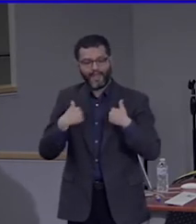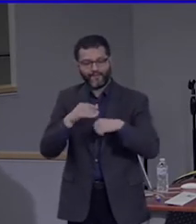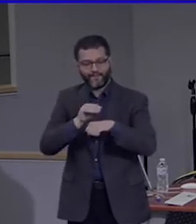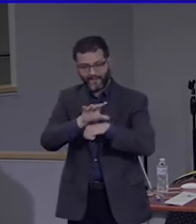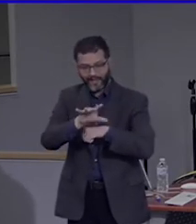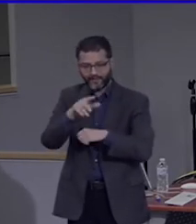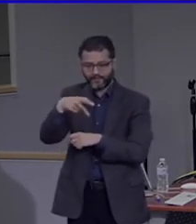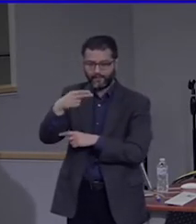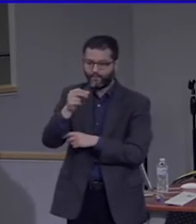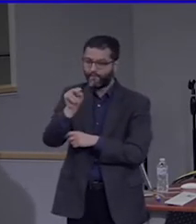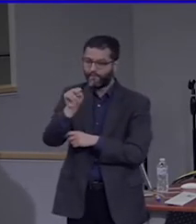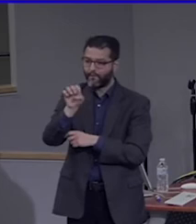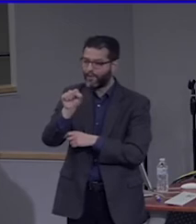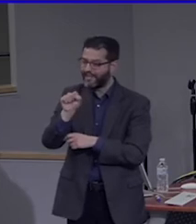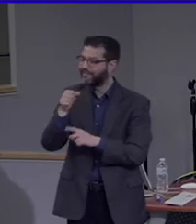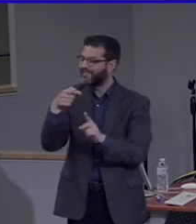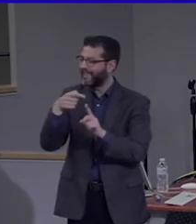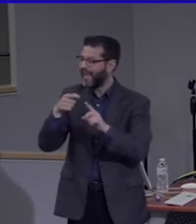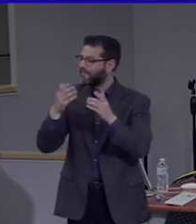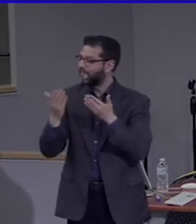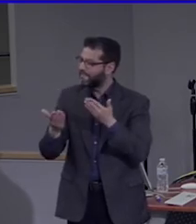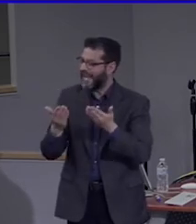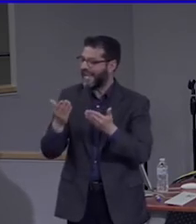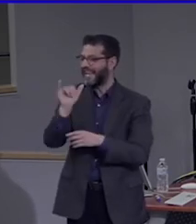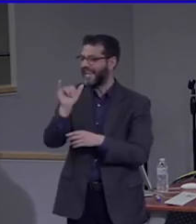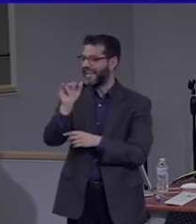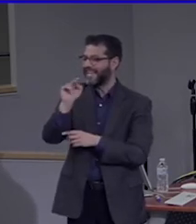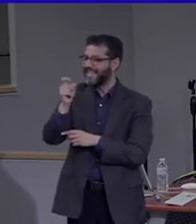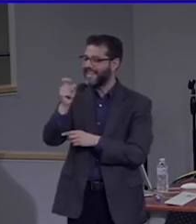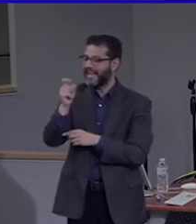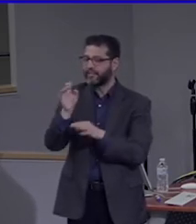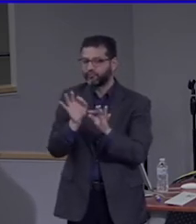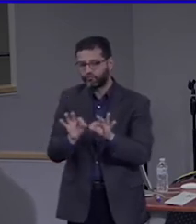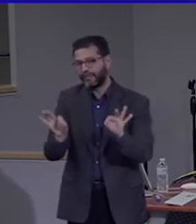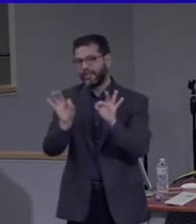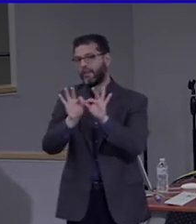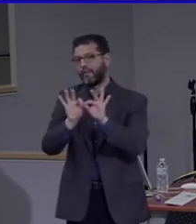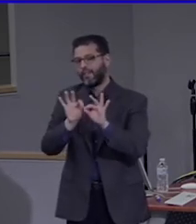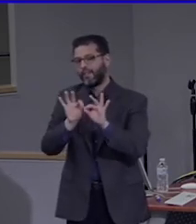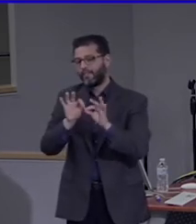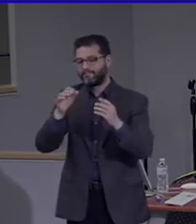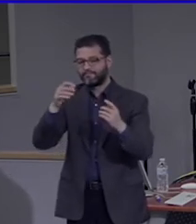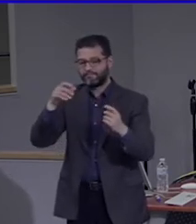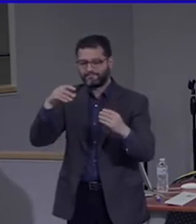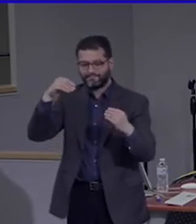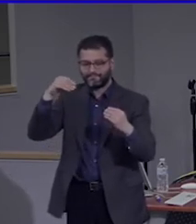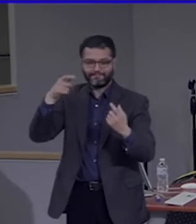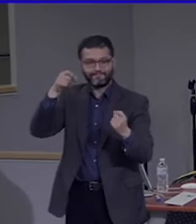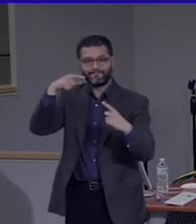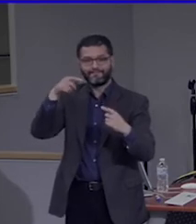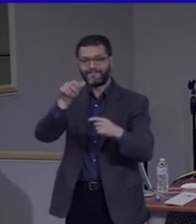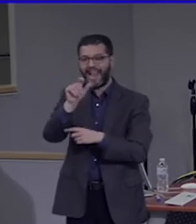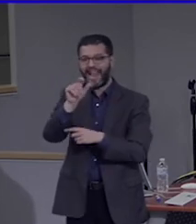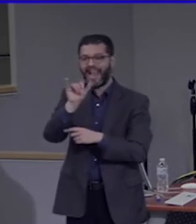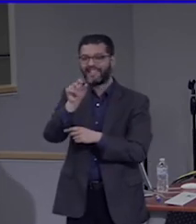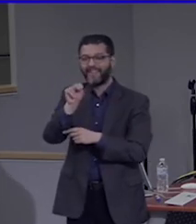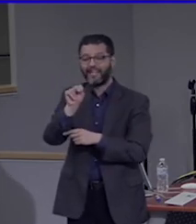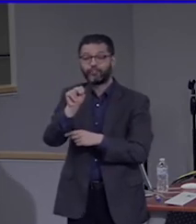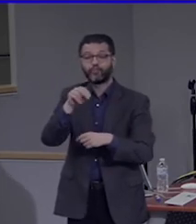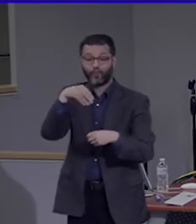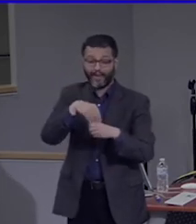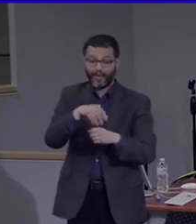and it may index cortical activation giving that larger high gamma but not low gamma responses so in that 30 to